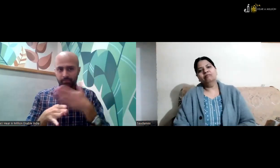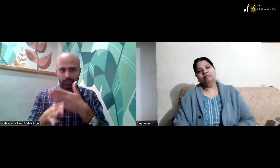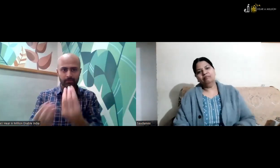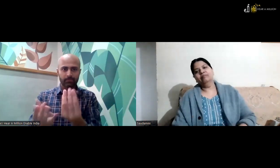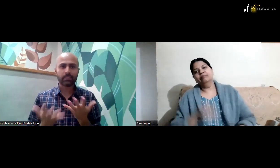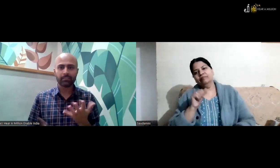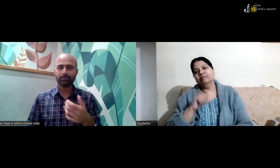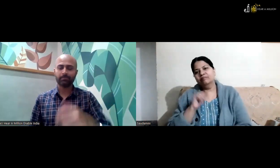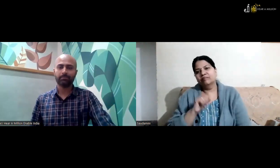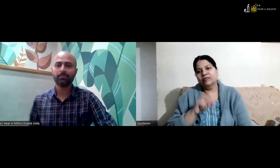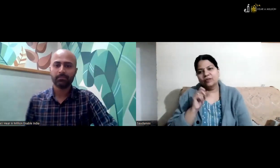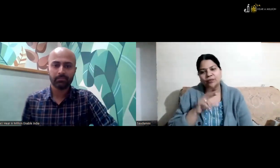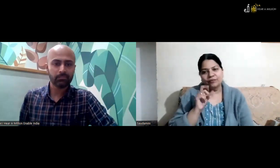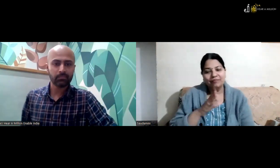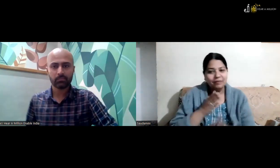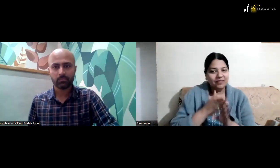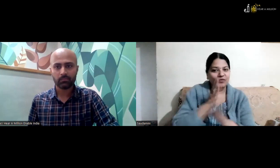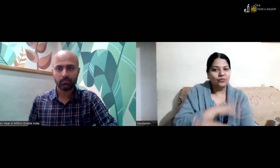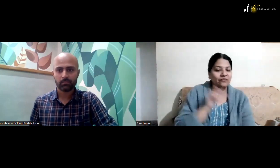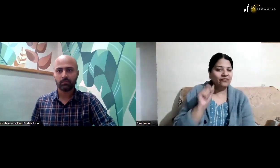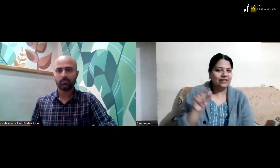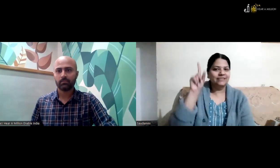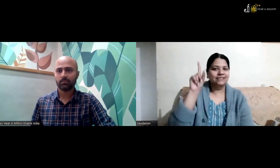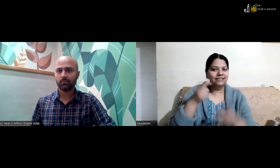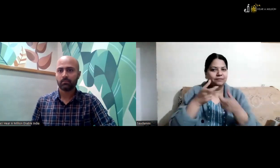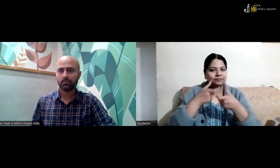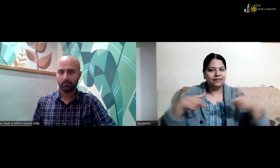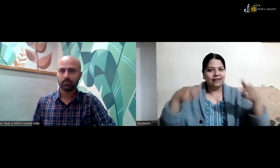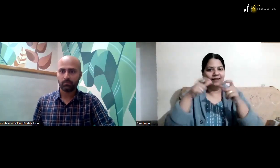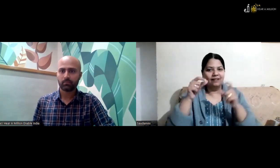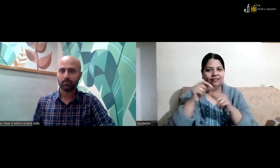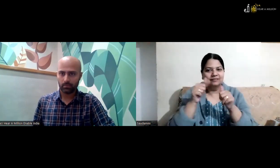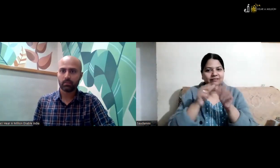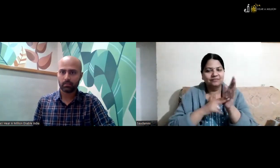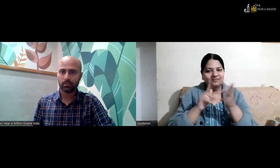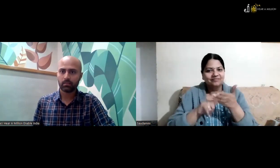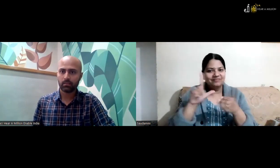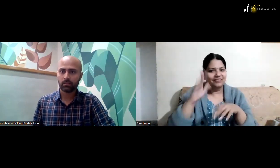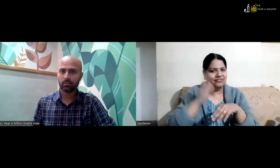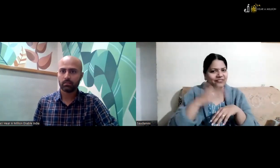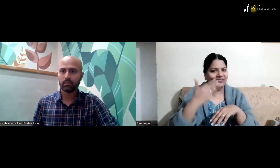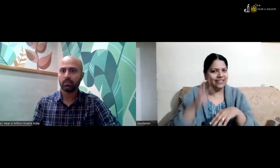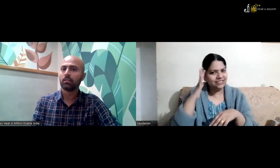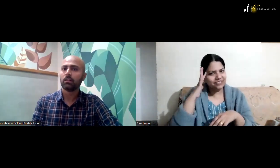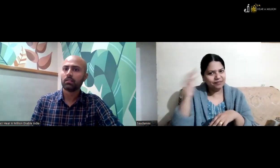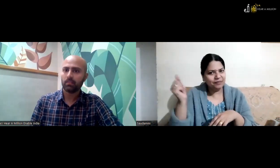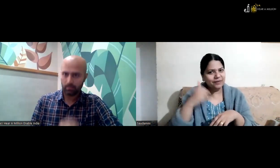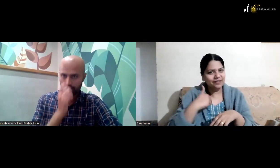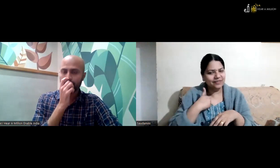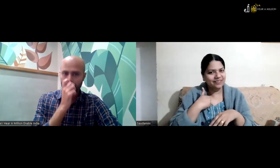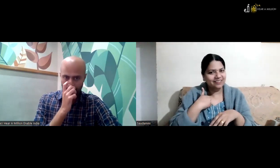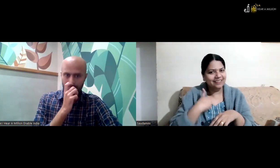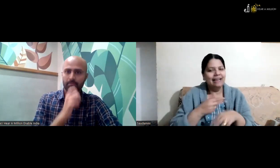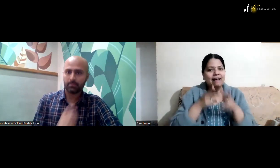license? So how we can work upon it? Can you share some lights on this? Yes. So firstly, being the panelist